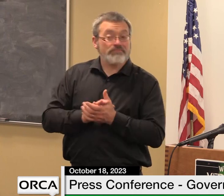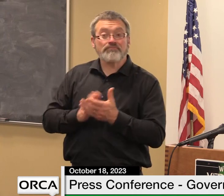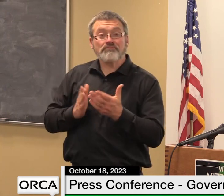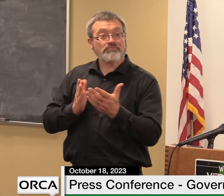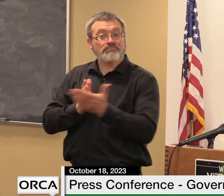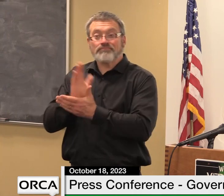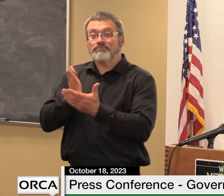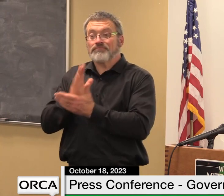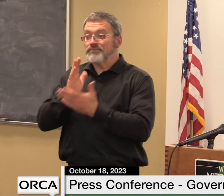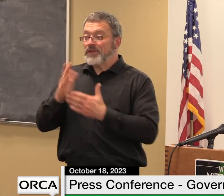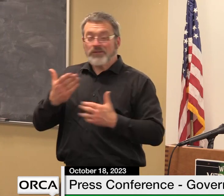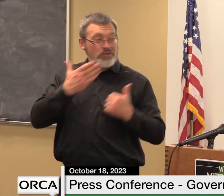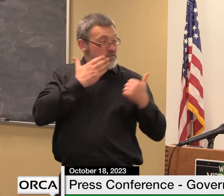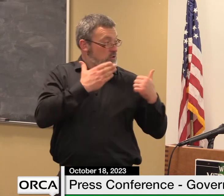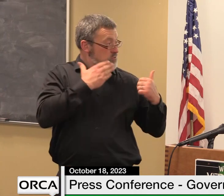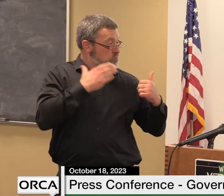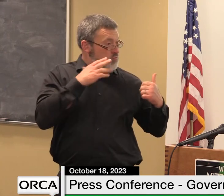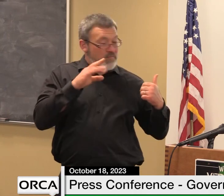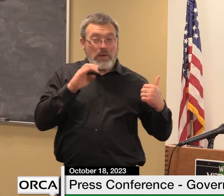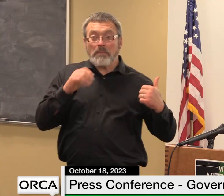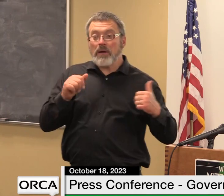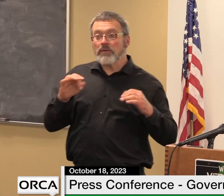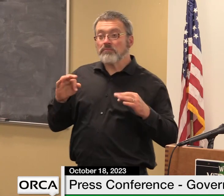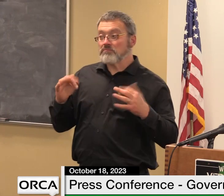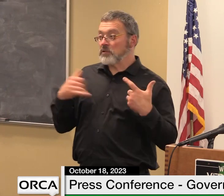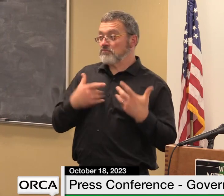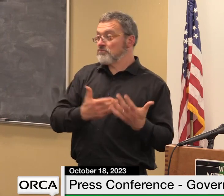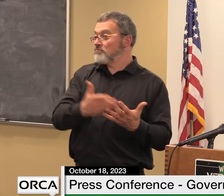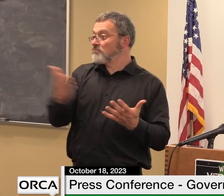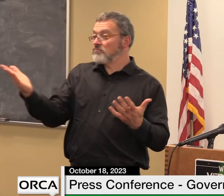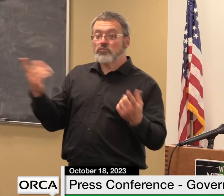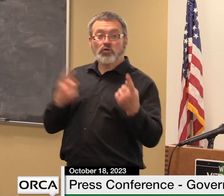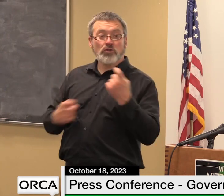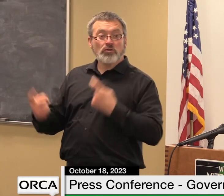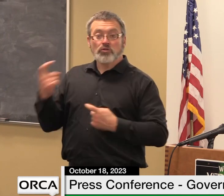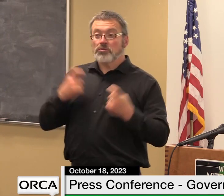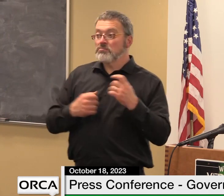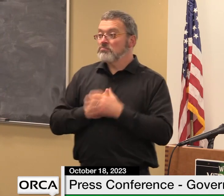Thank you, General Roy. With that, we'll open up to questions.